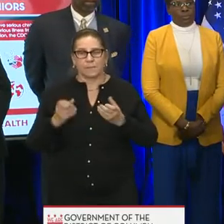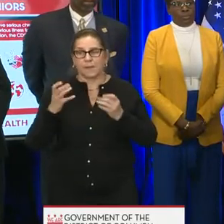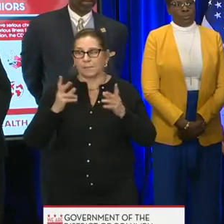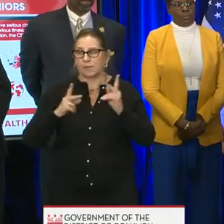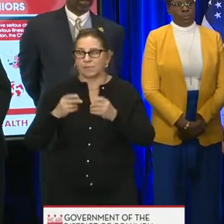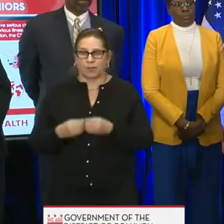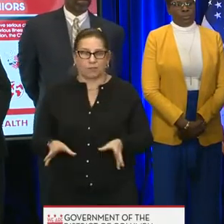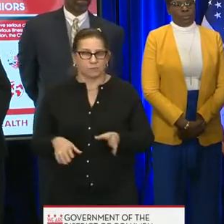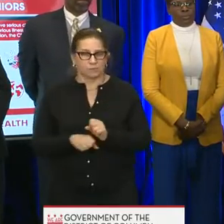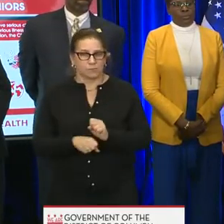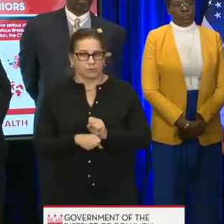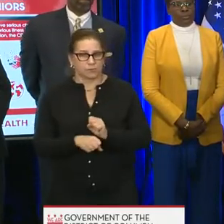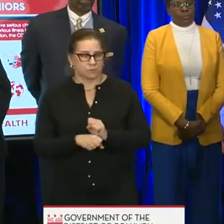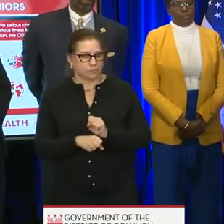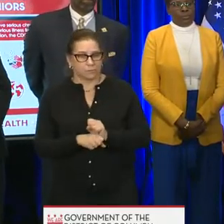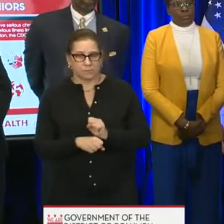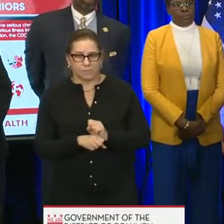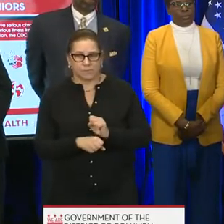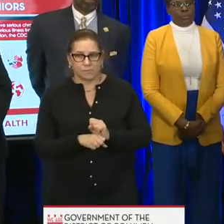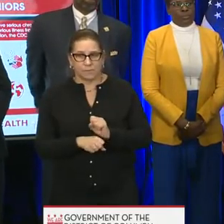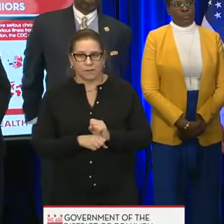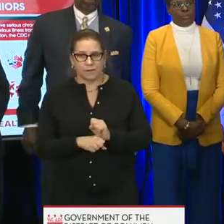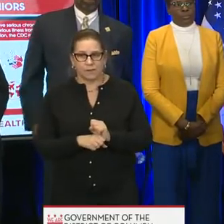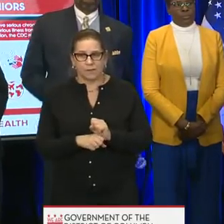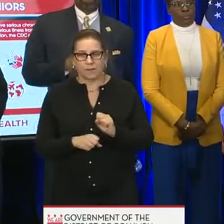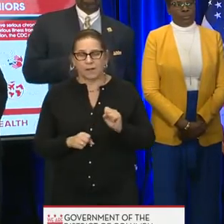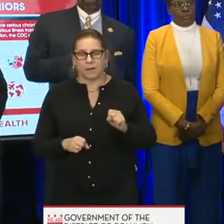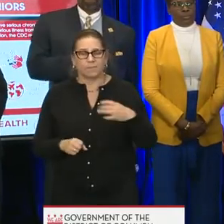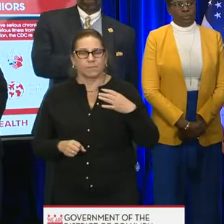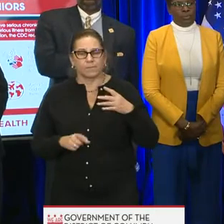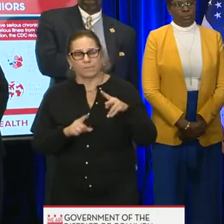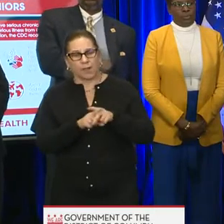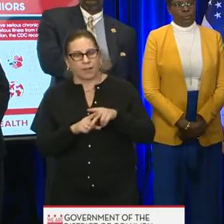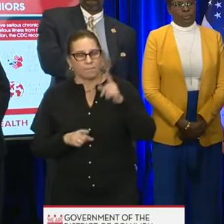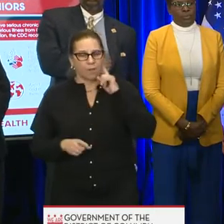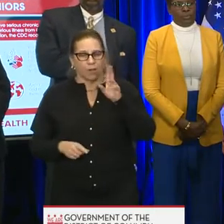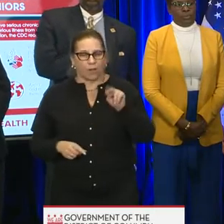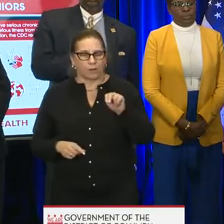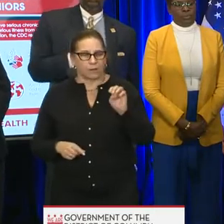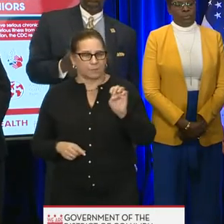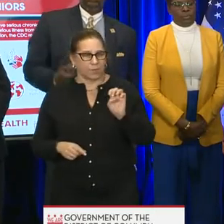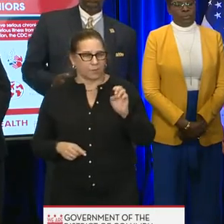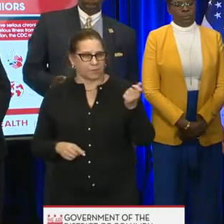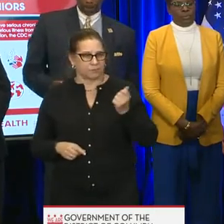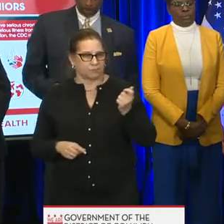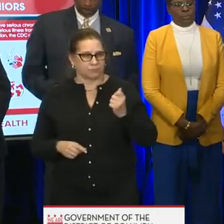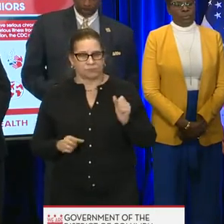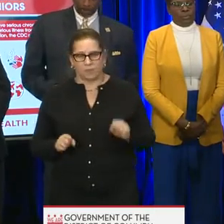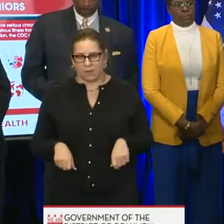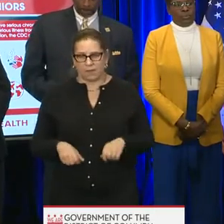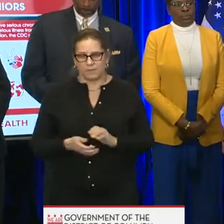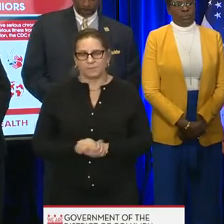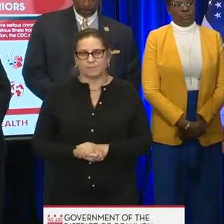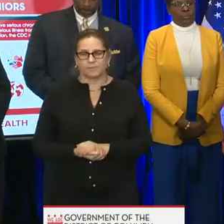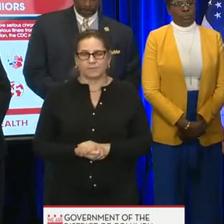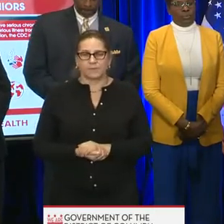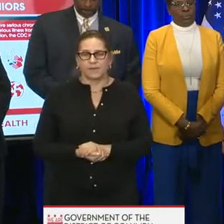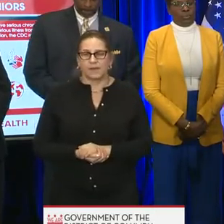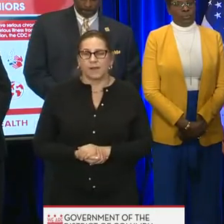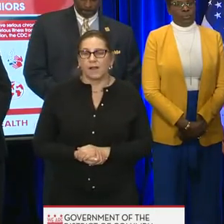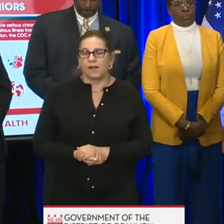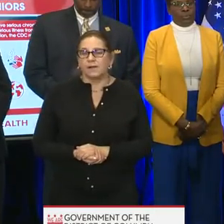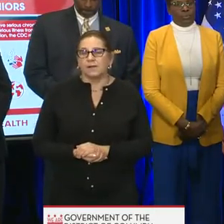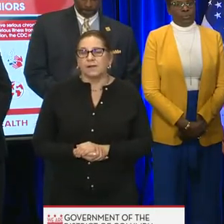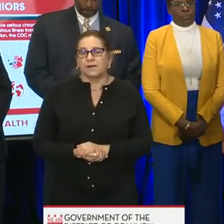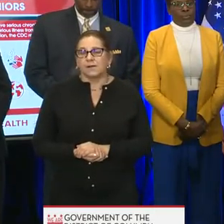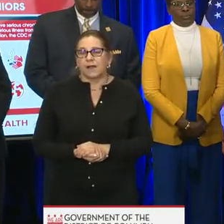unemployment. But certainly anything that they could do around paid sick leave for people who have been affected